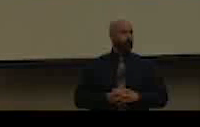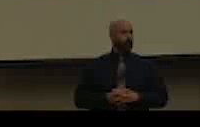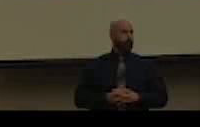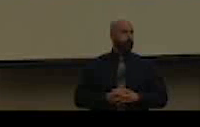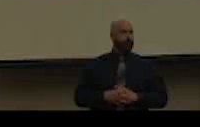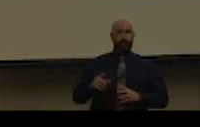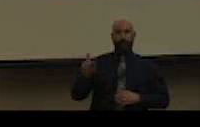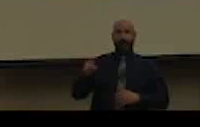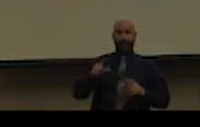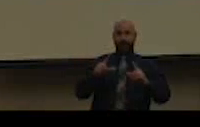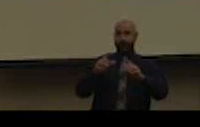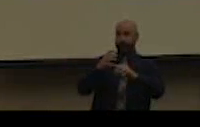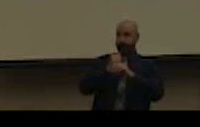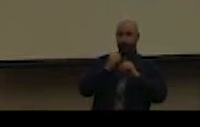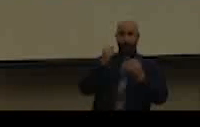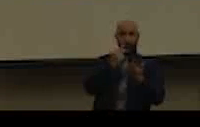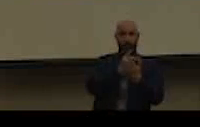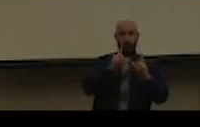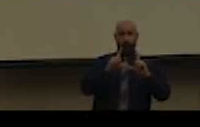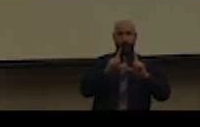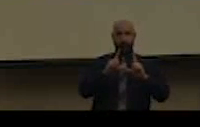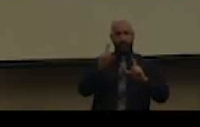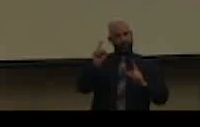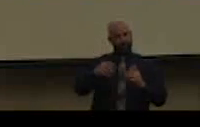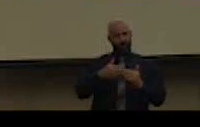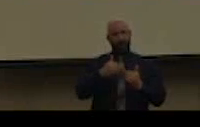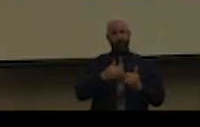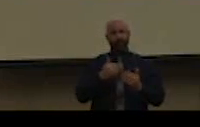easy. Yeah, we,